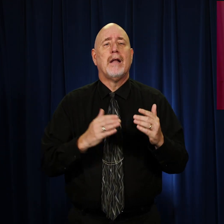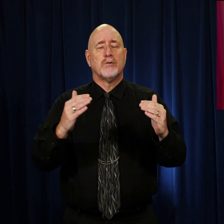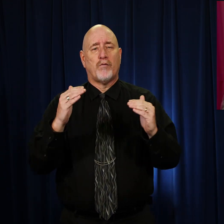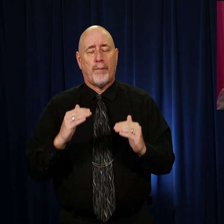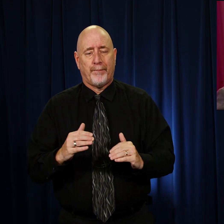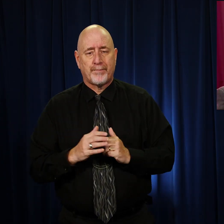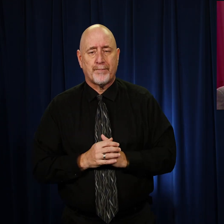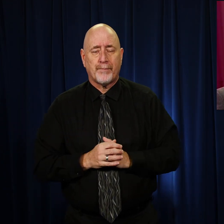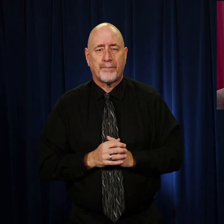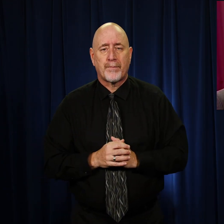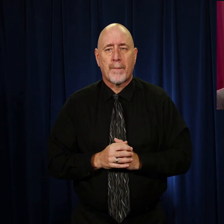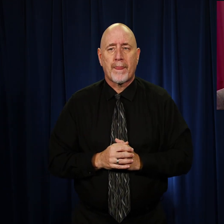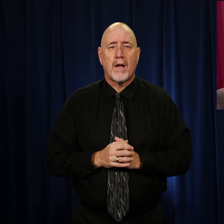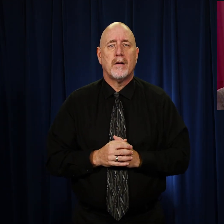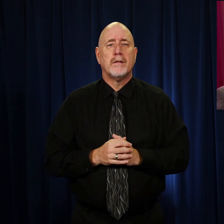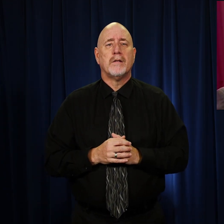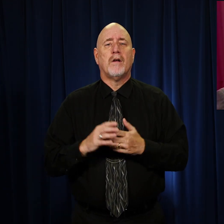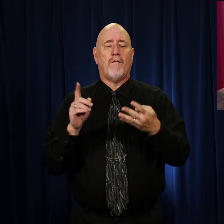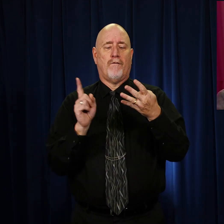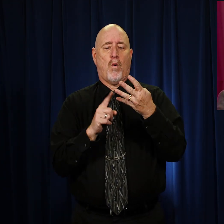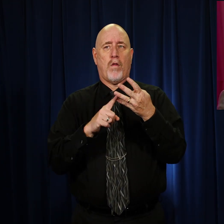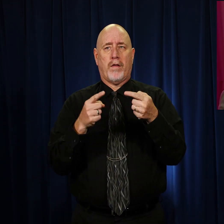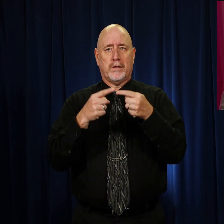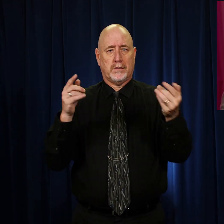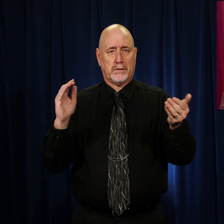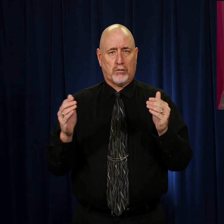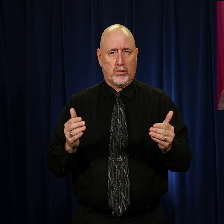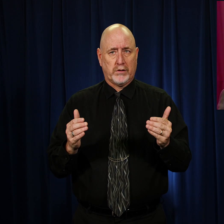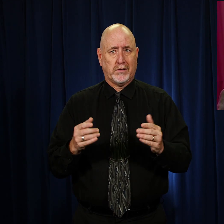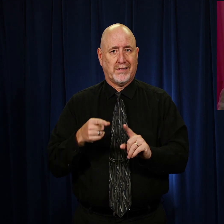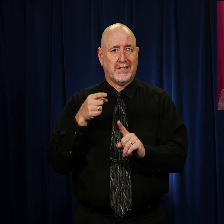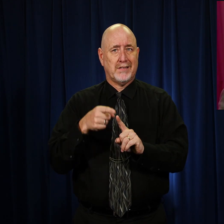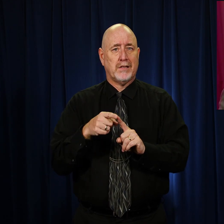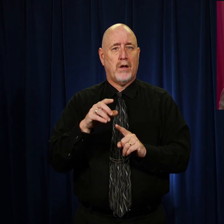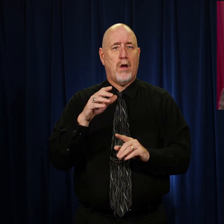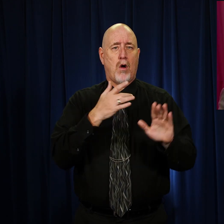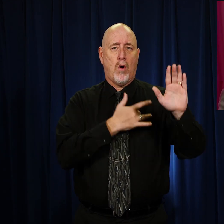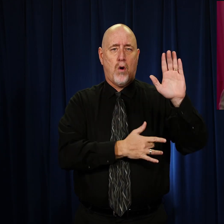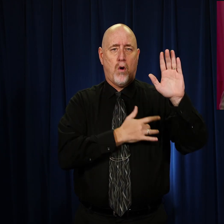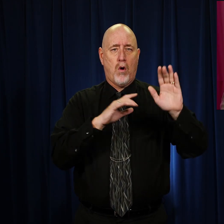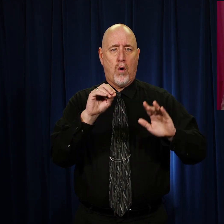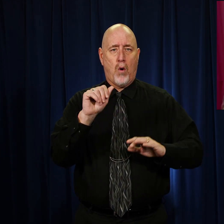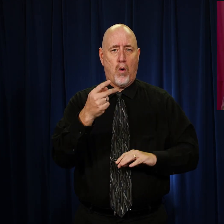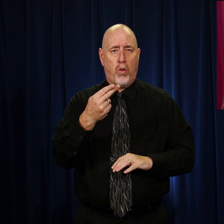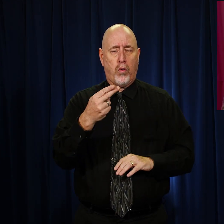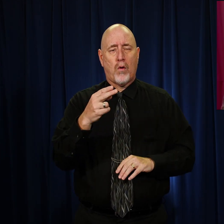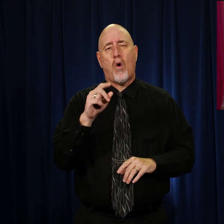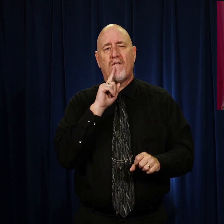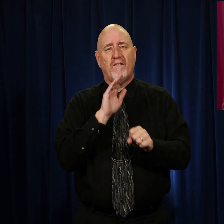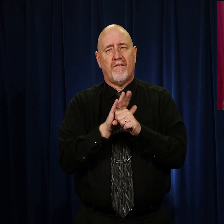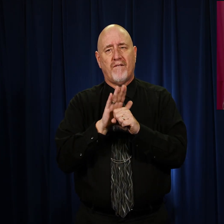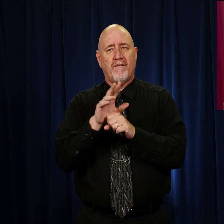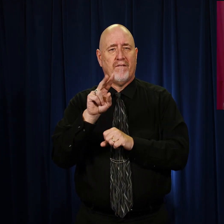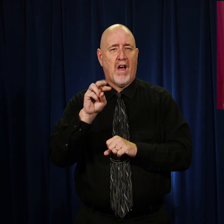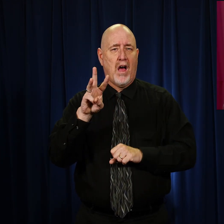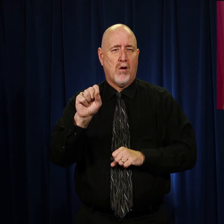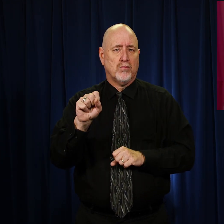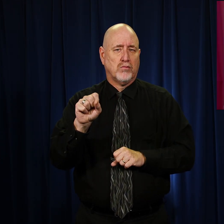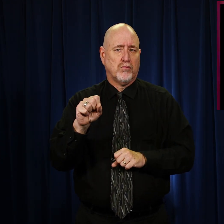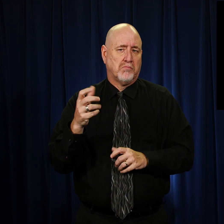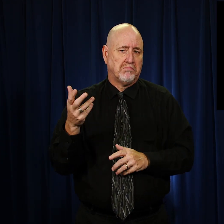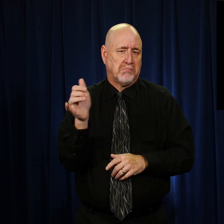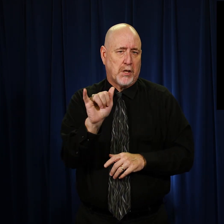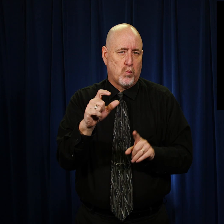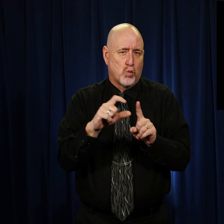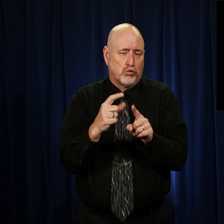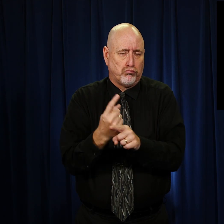move on. Contrast number 4 has to do with oaths. Or vows would be another word